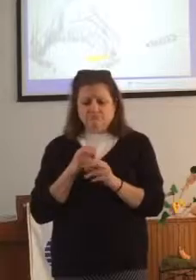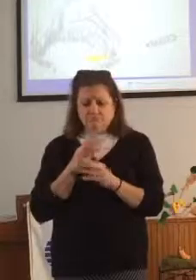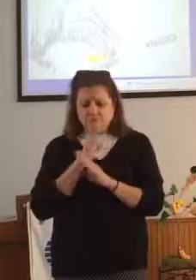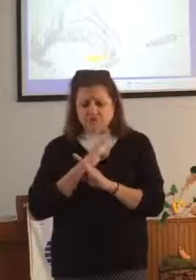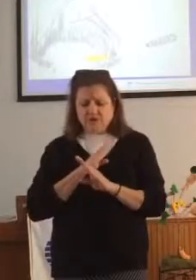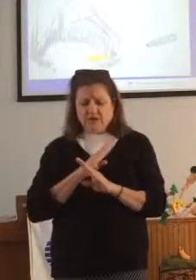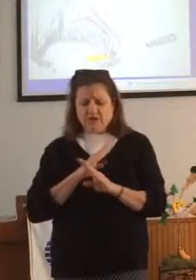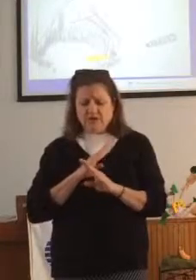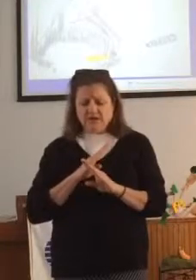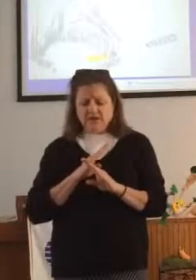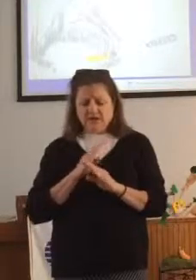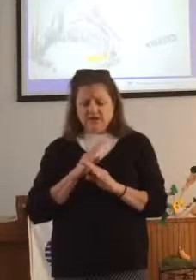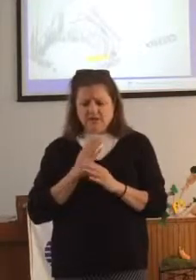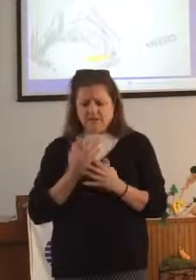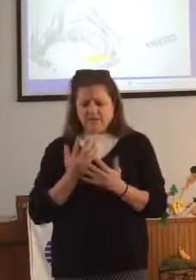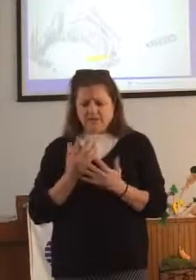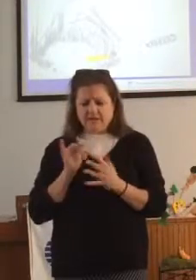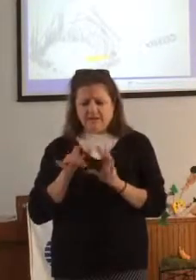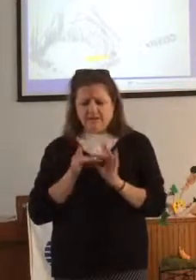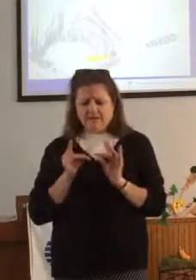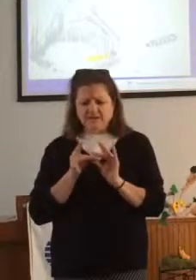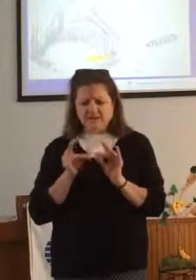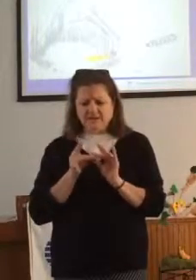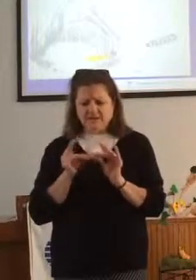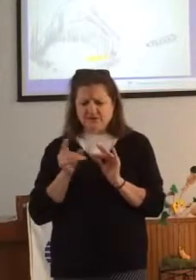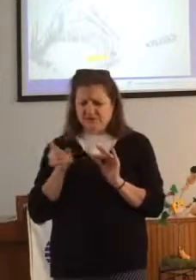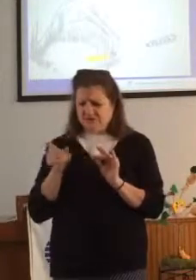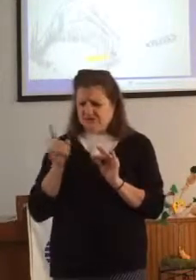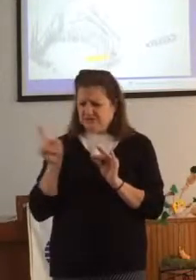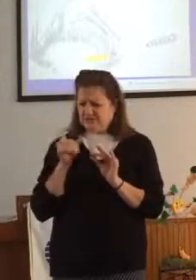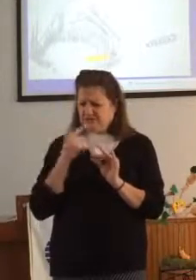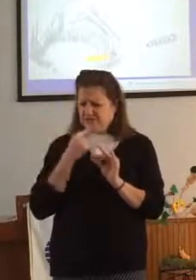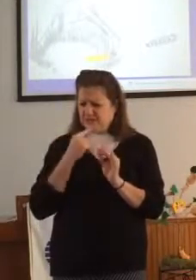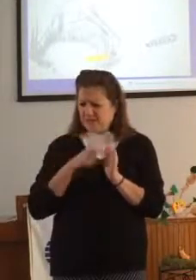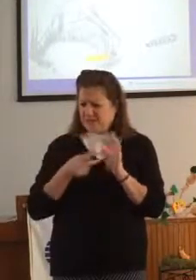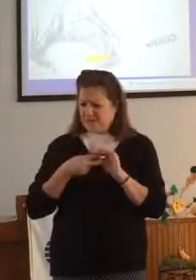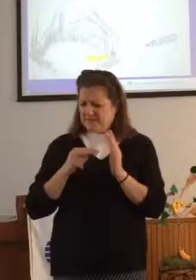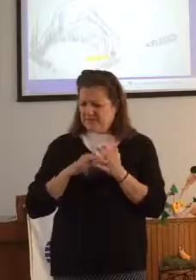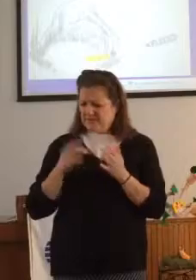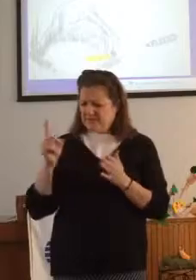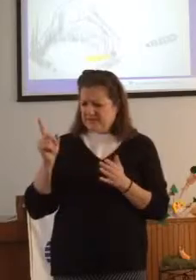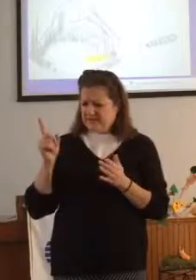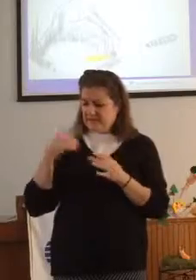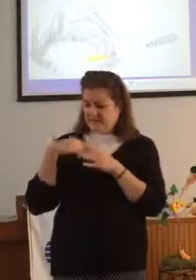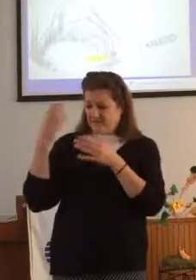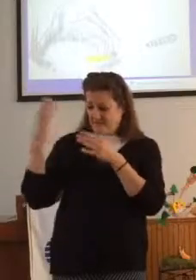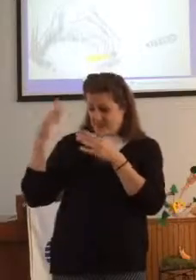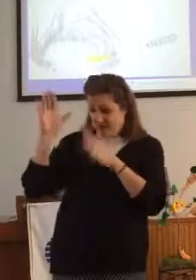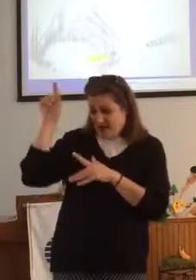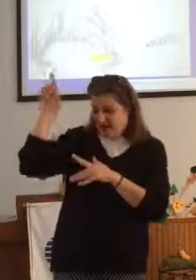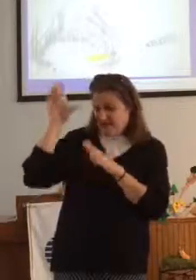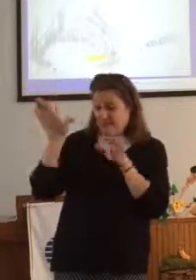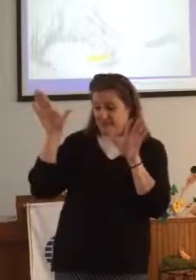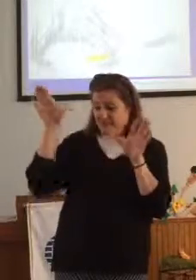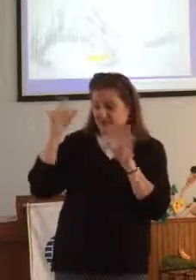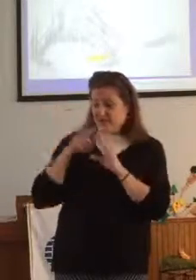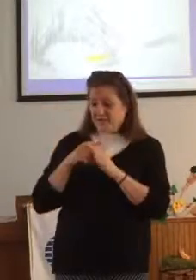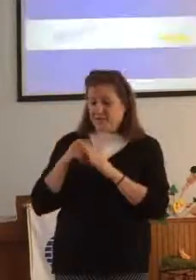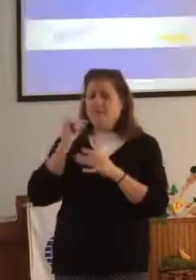What did the mysterious message mean? Had the caterpillars fallen from the very top?